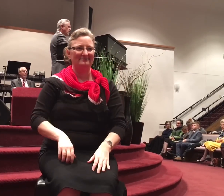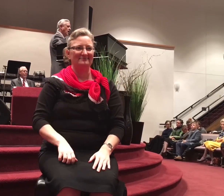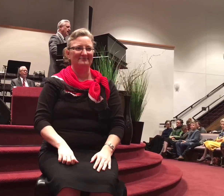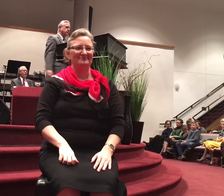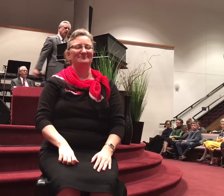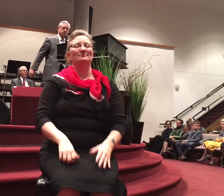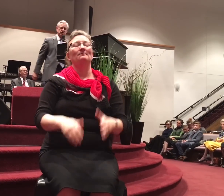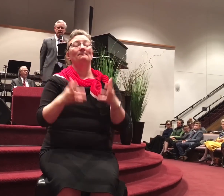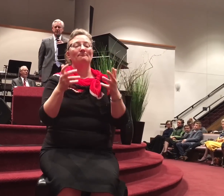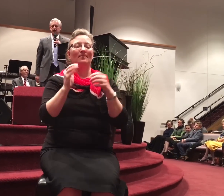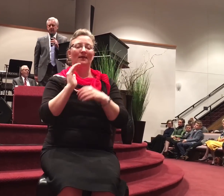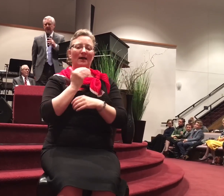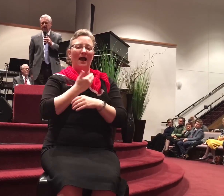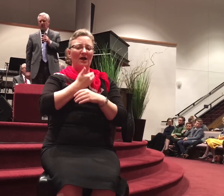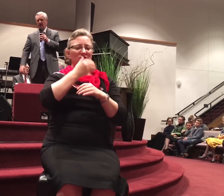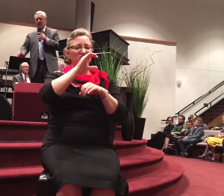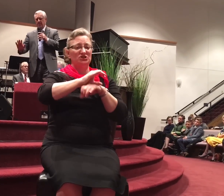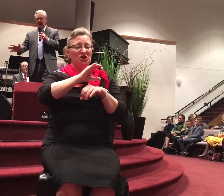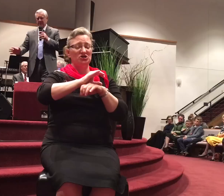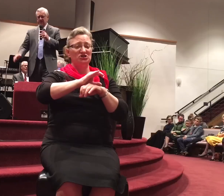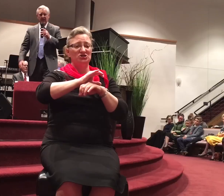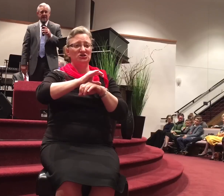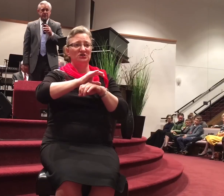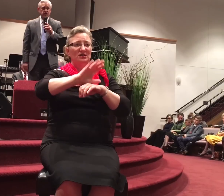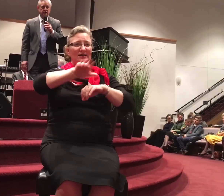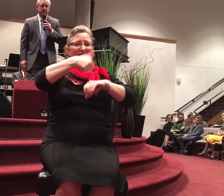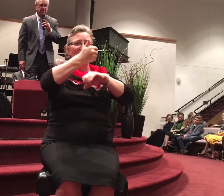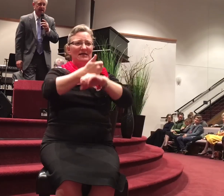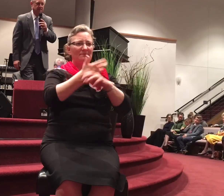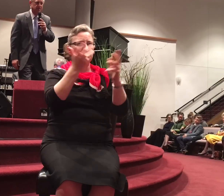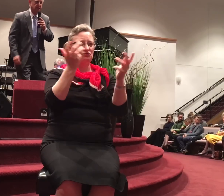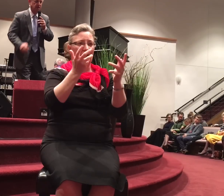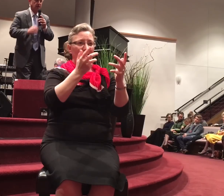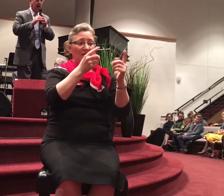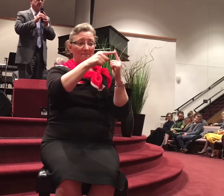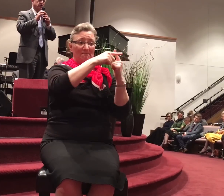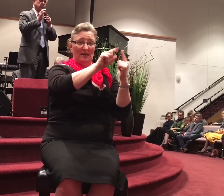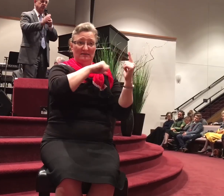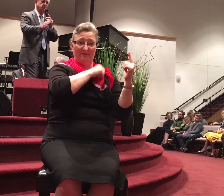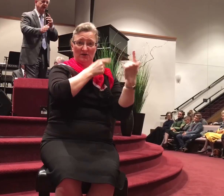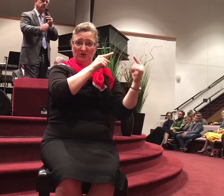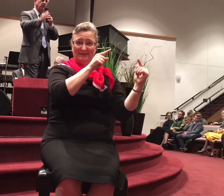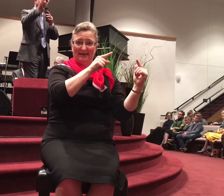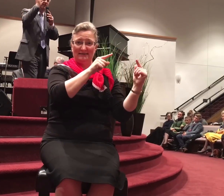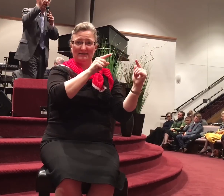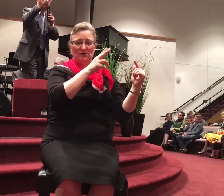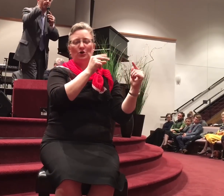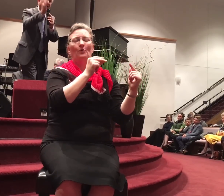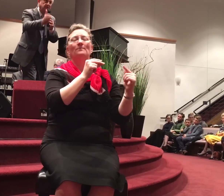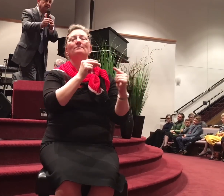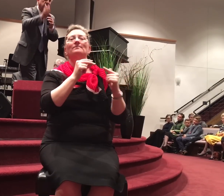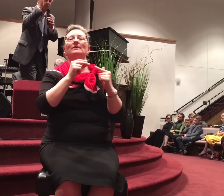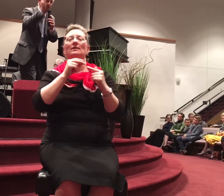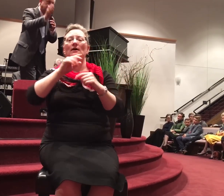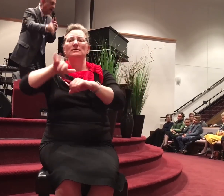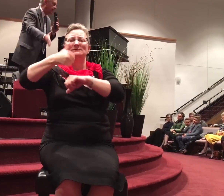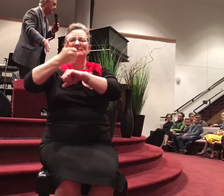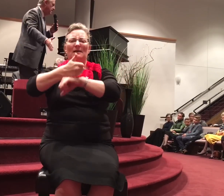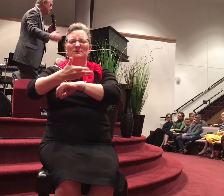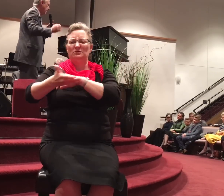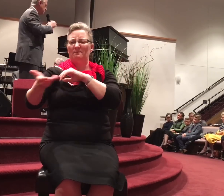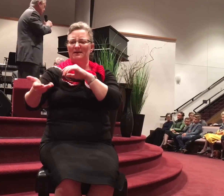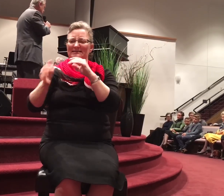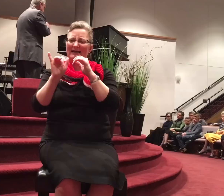And so our church is not just built on a positive attitude of success. Our church is built on things like repentance from